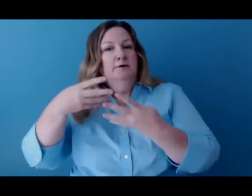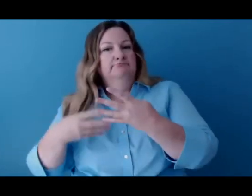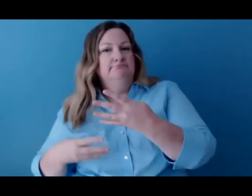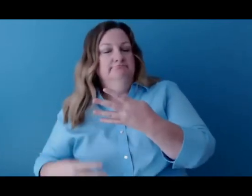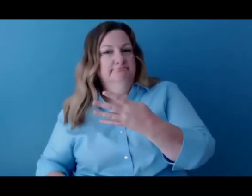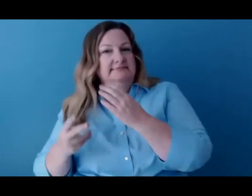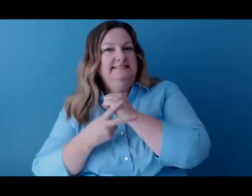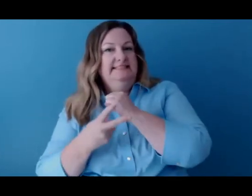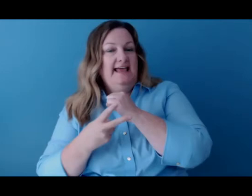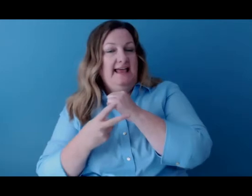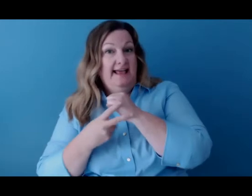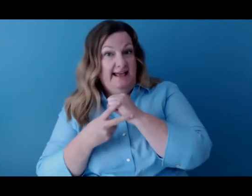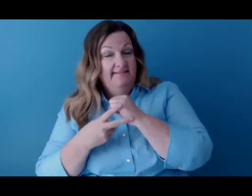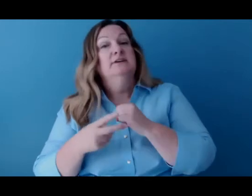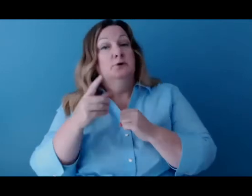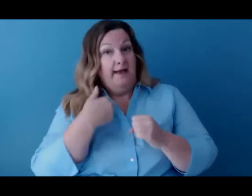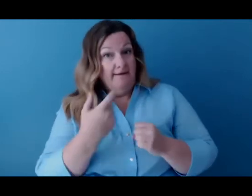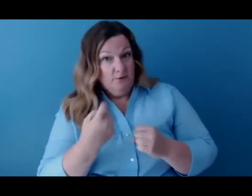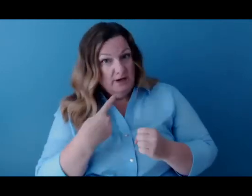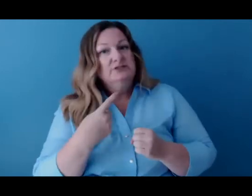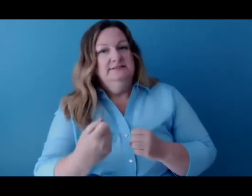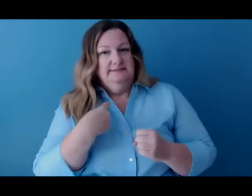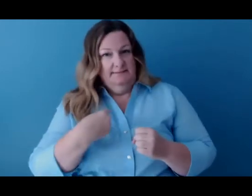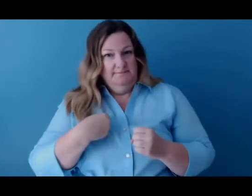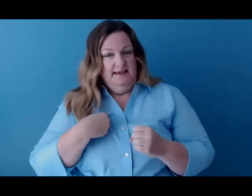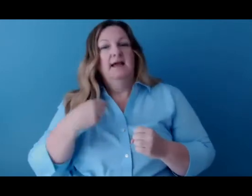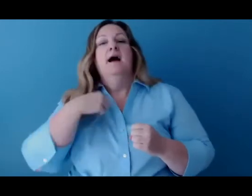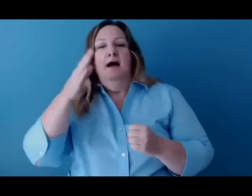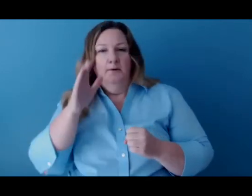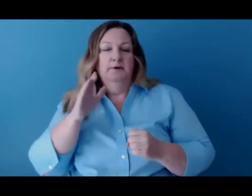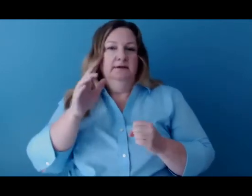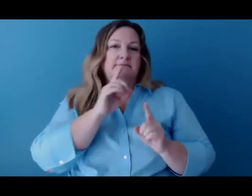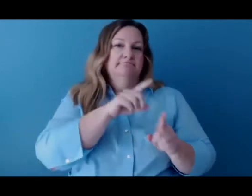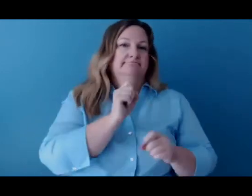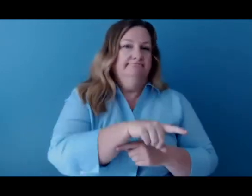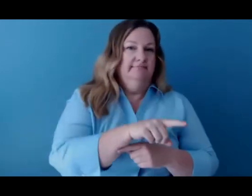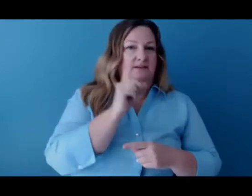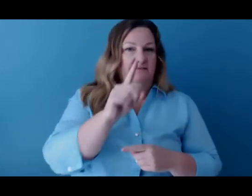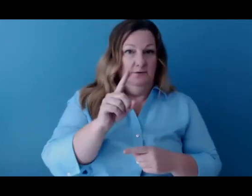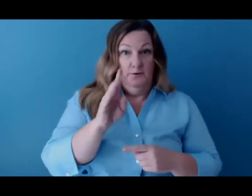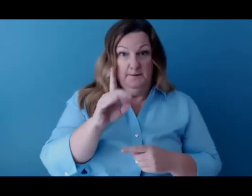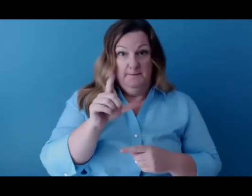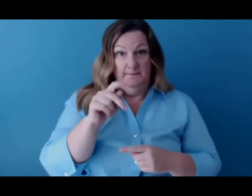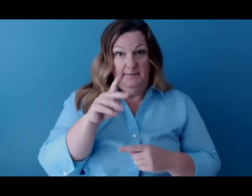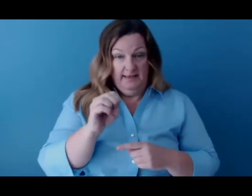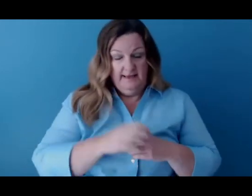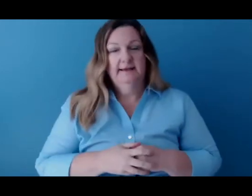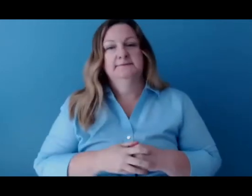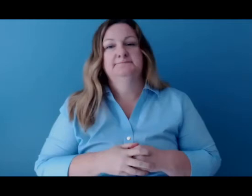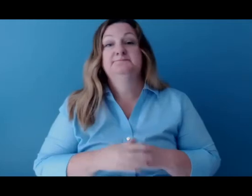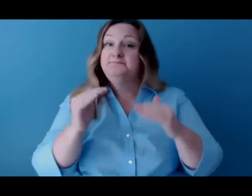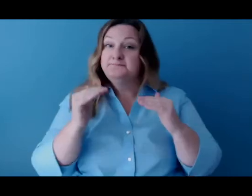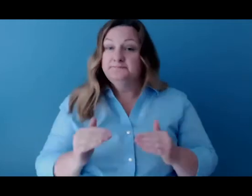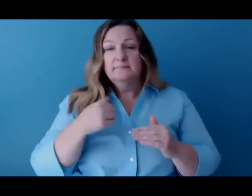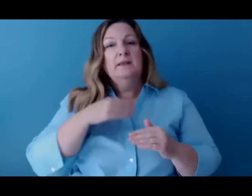to throw those into the chat. And I'm sorry, this is my last thing. Please notice that we will be recording this session today,